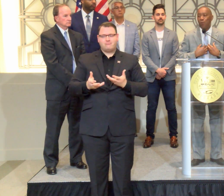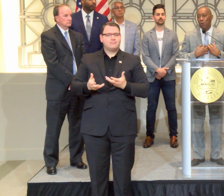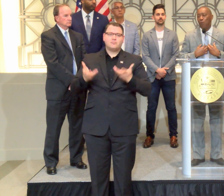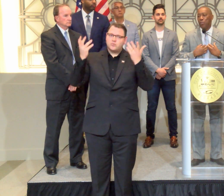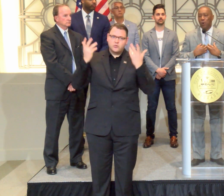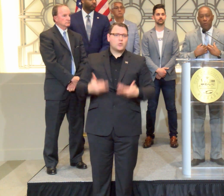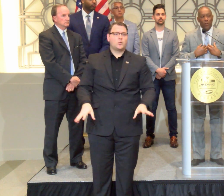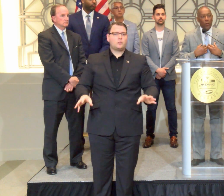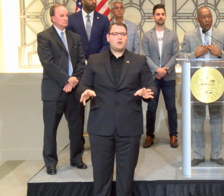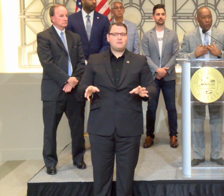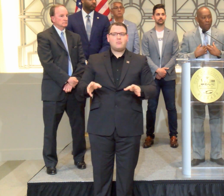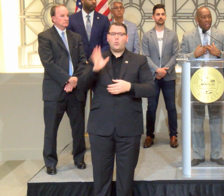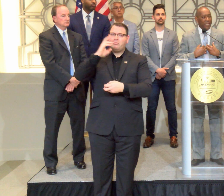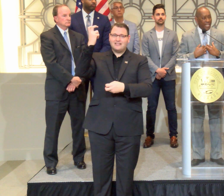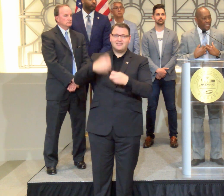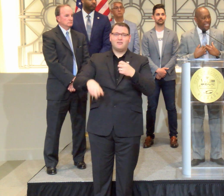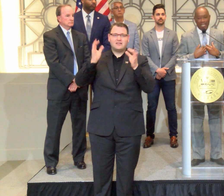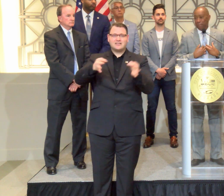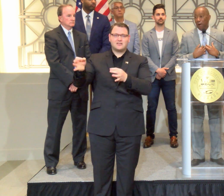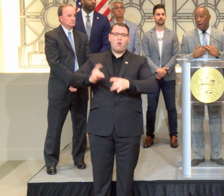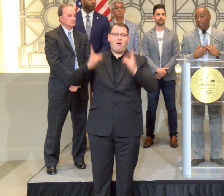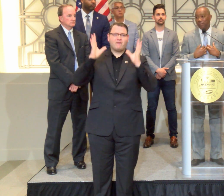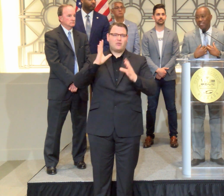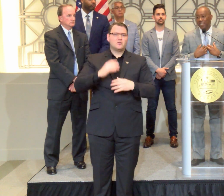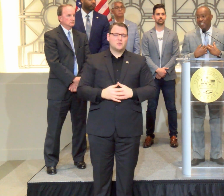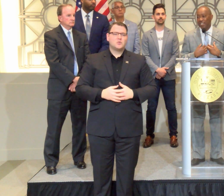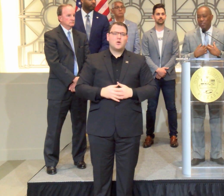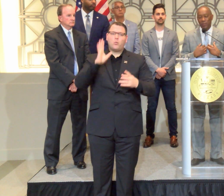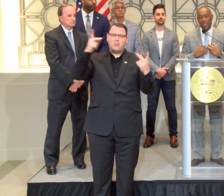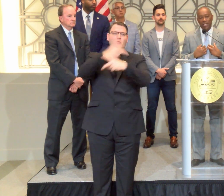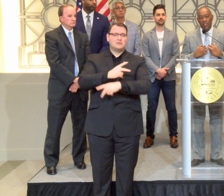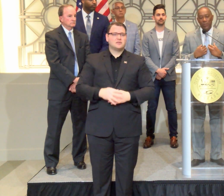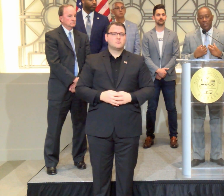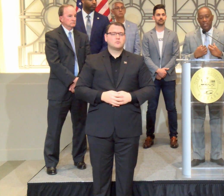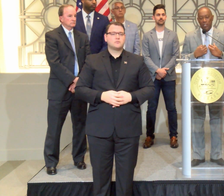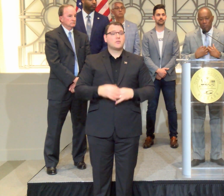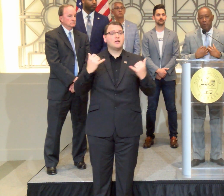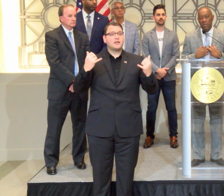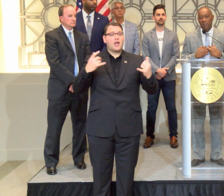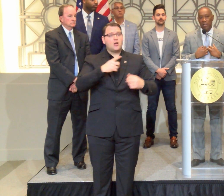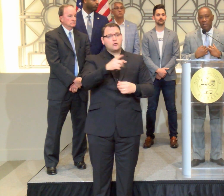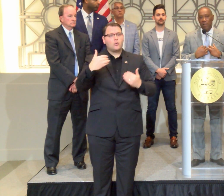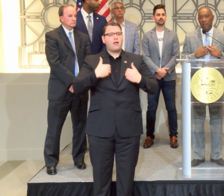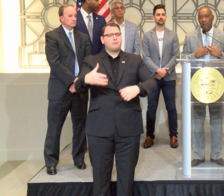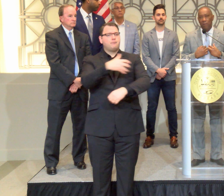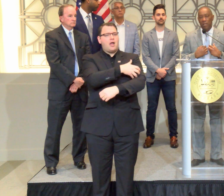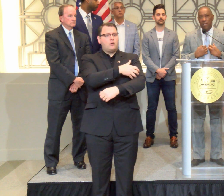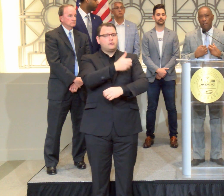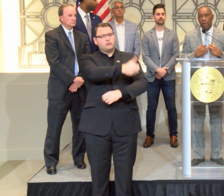the power over your own destiny in part to determine